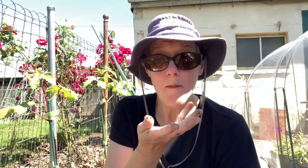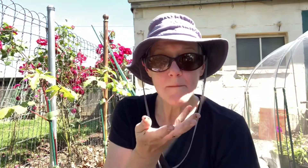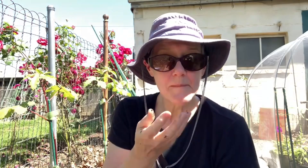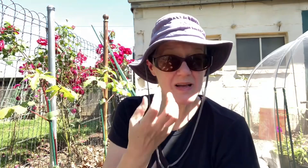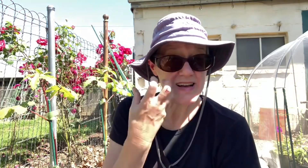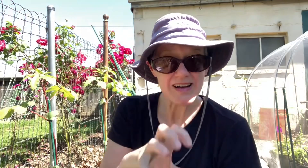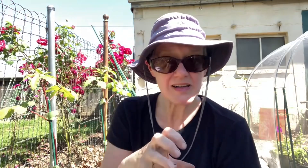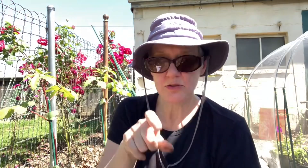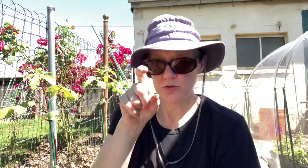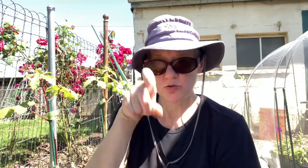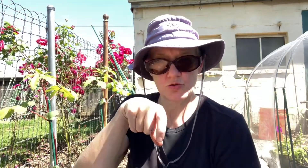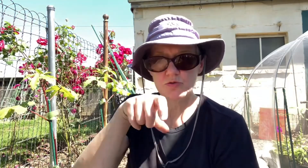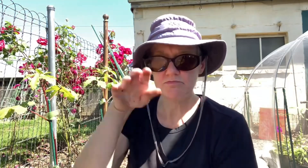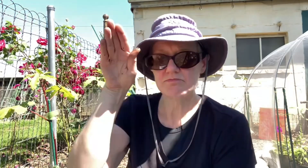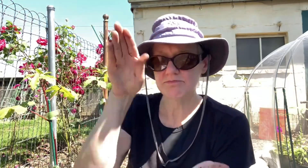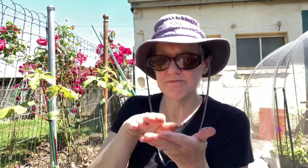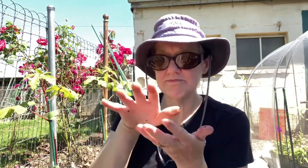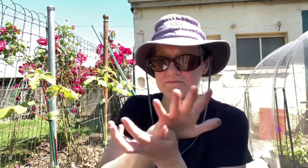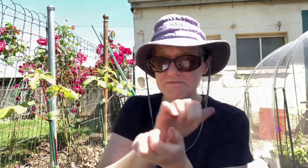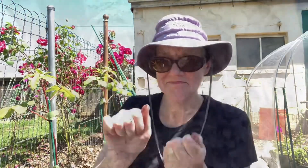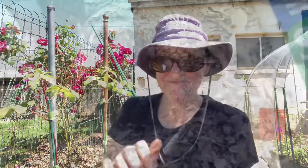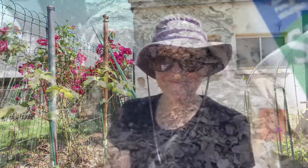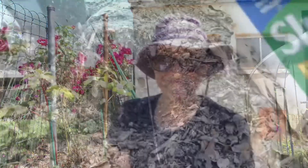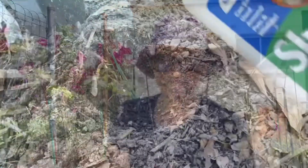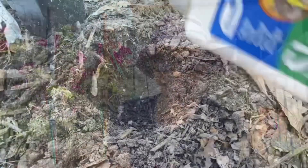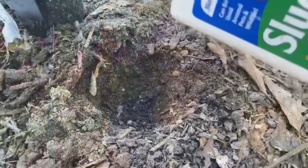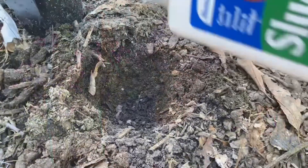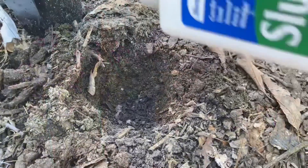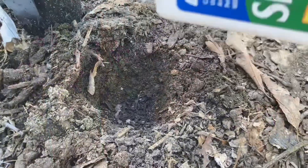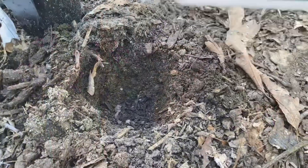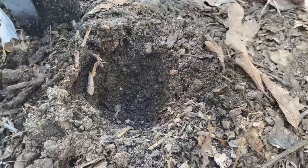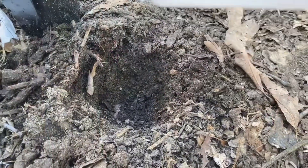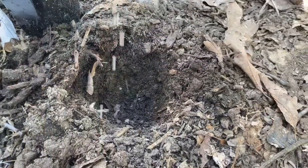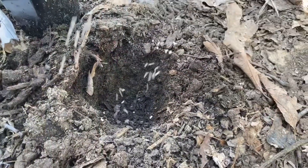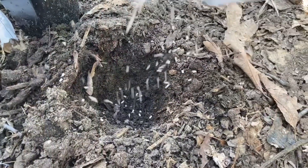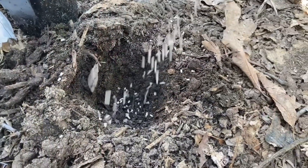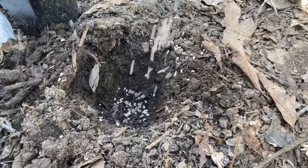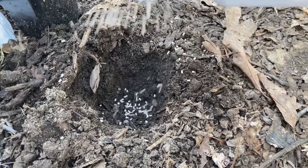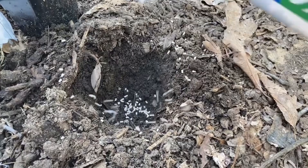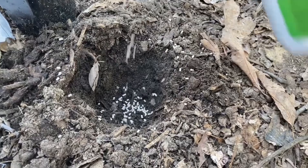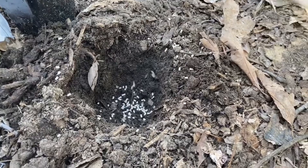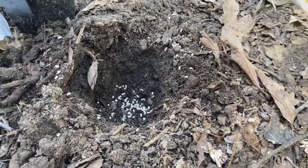Now it's warmed up again, and that should cause less damage.